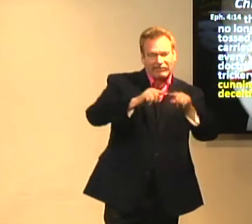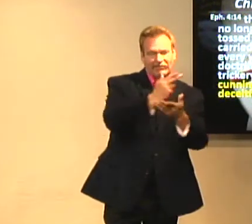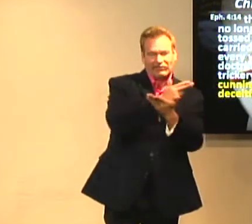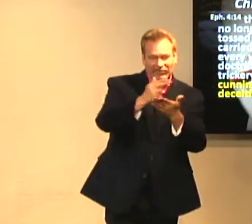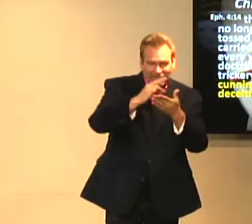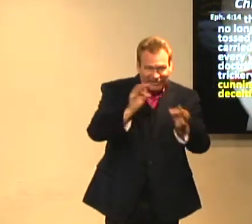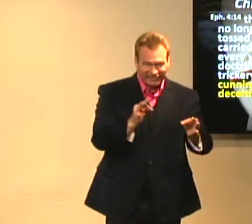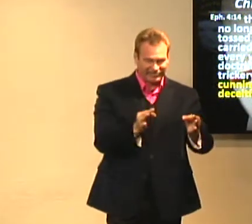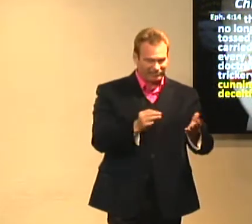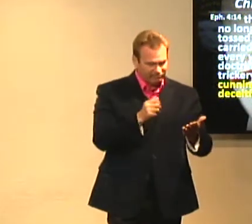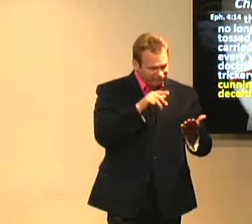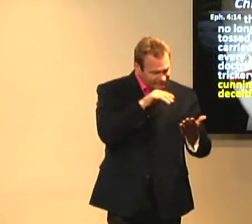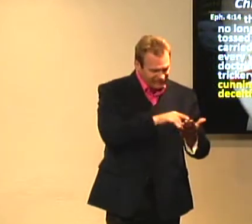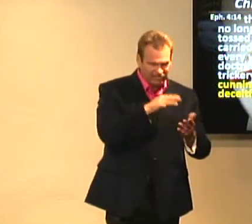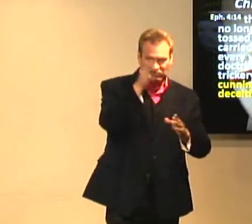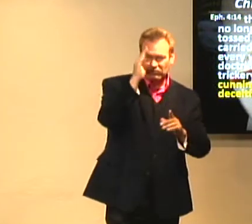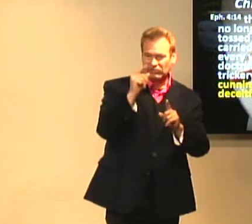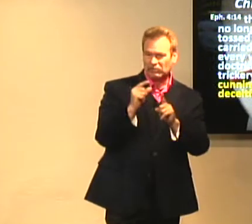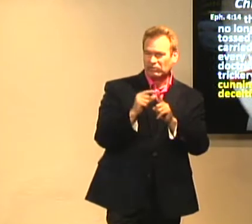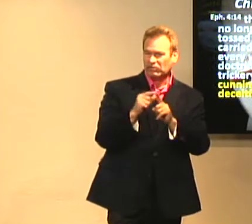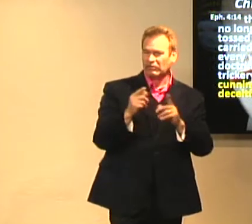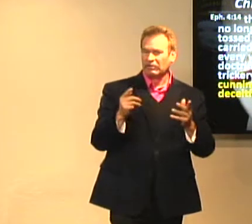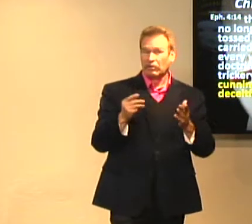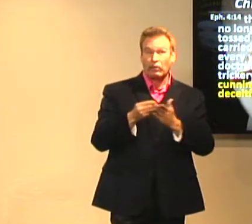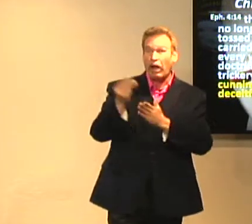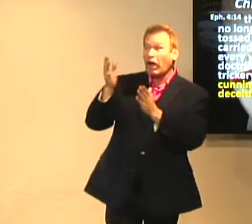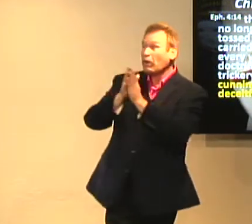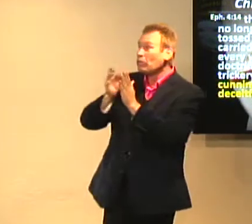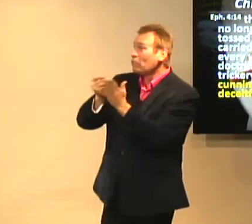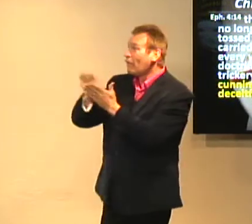God's word is free. The Holy Spirit is available to all.